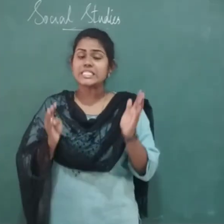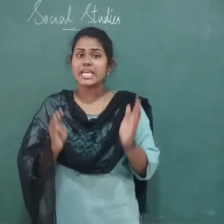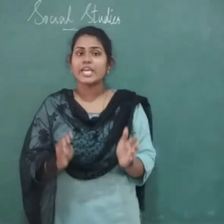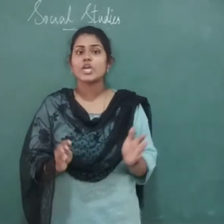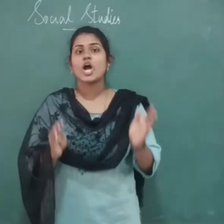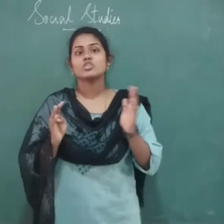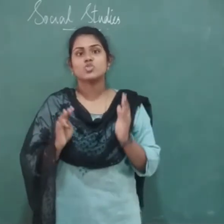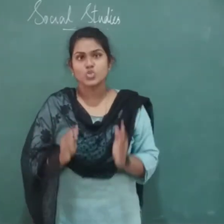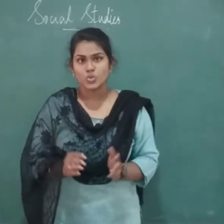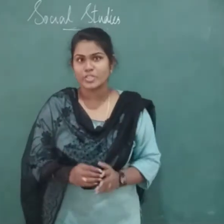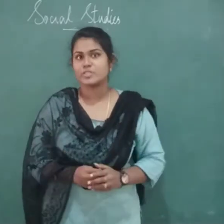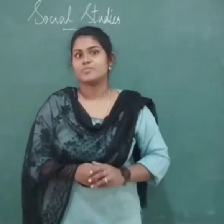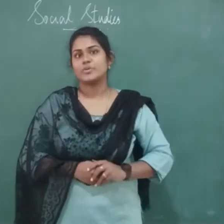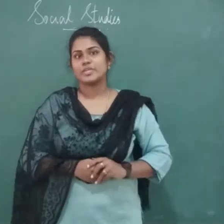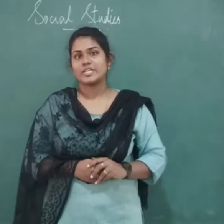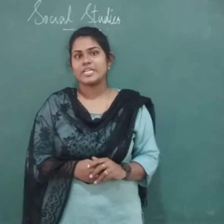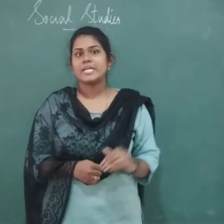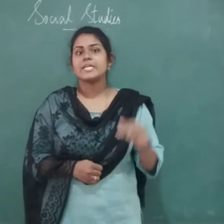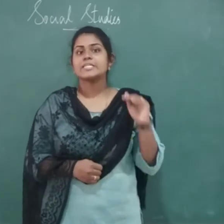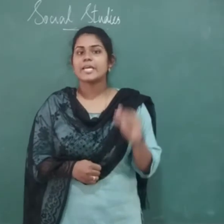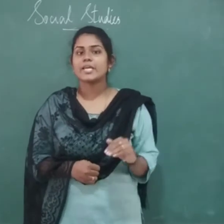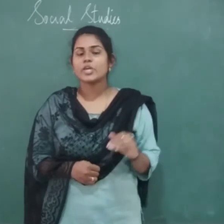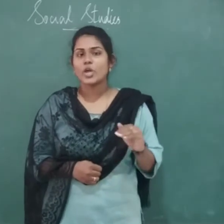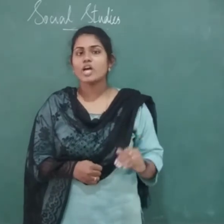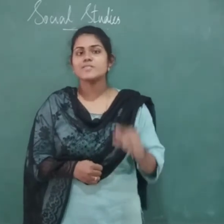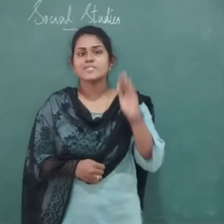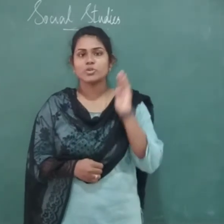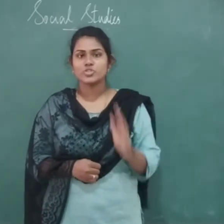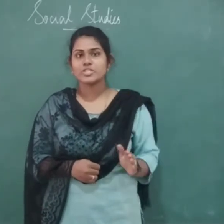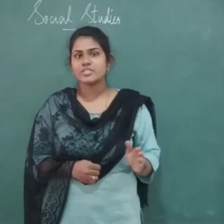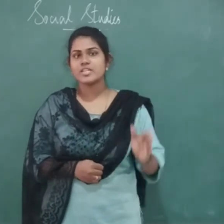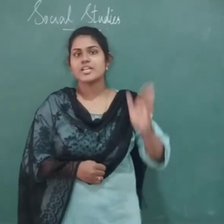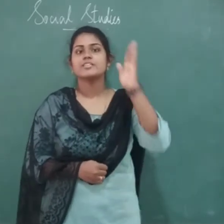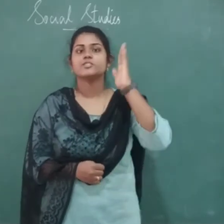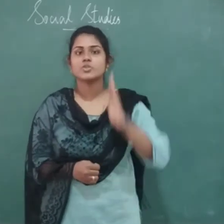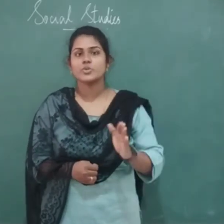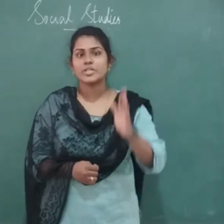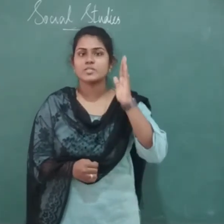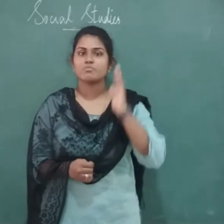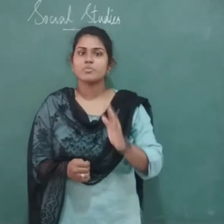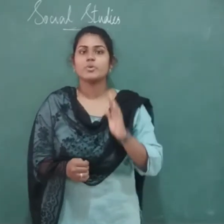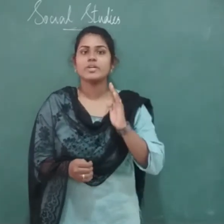take your student's book. Take your social studies student's book,